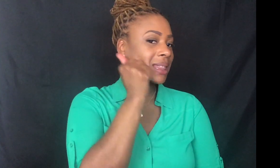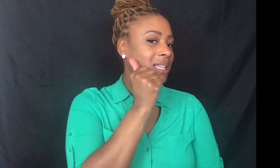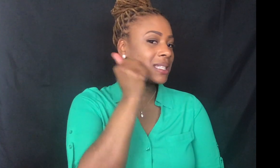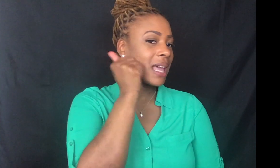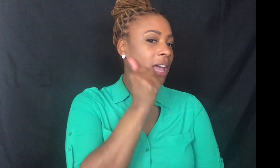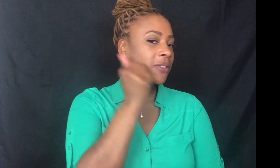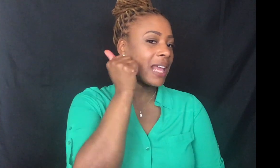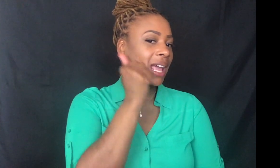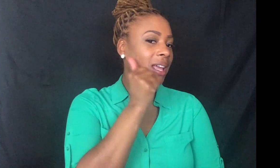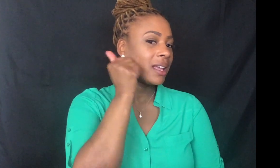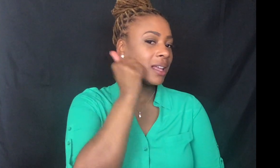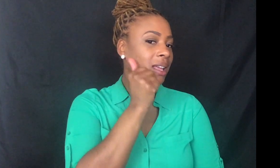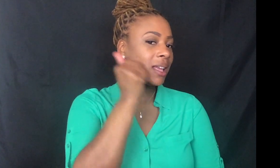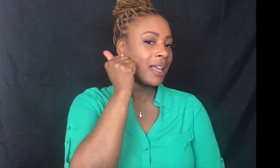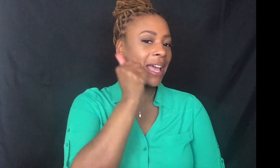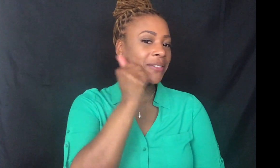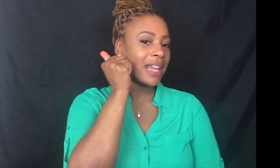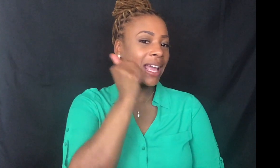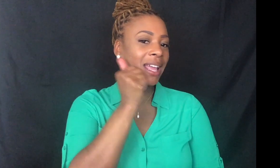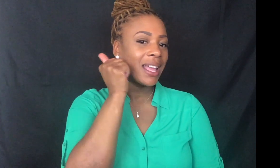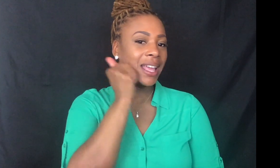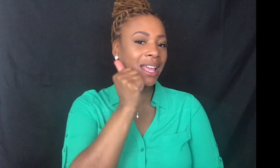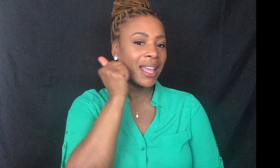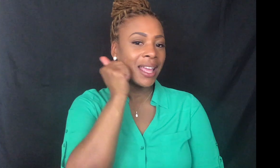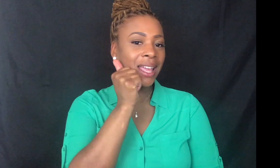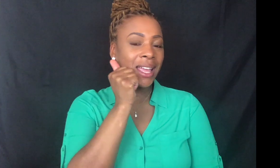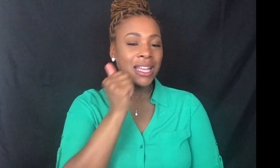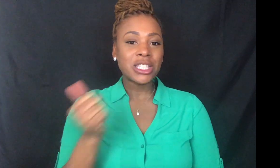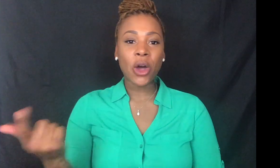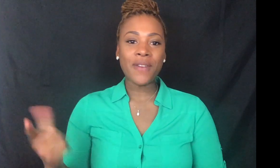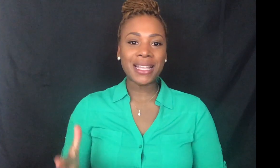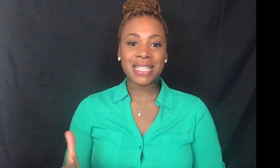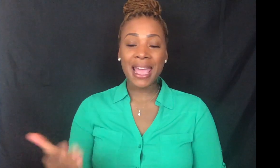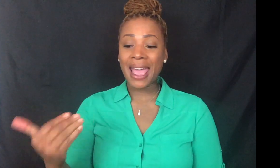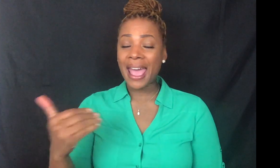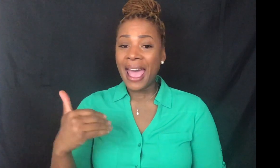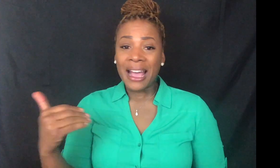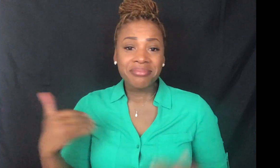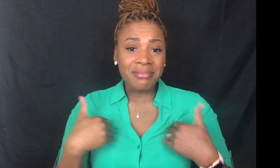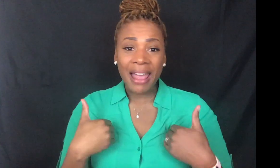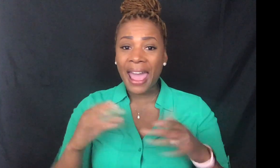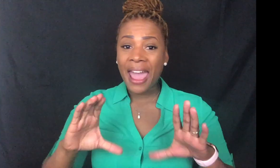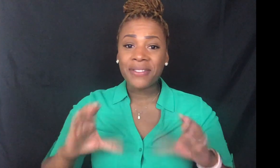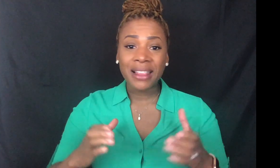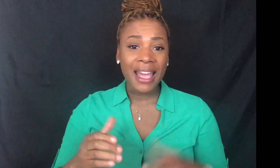this every day, every day. So if I said, I have classes